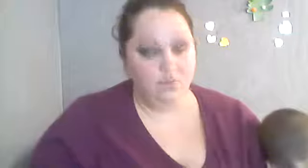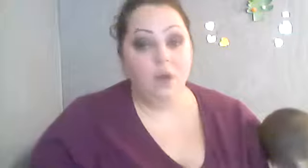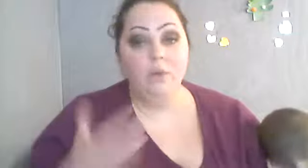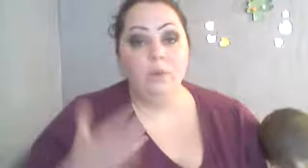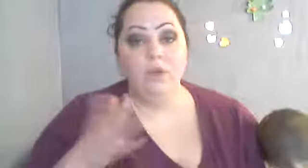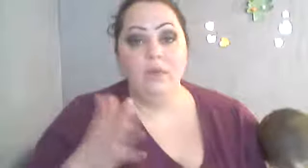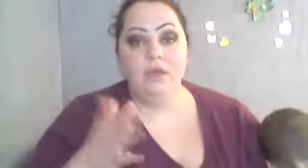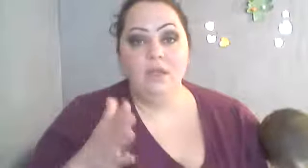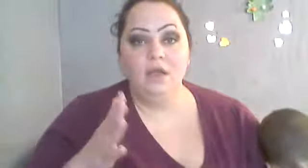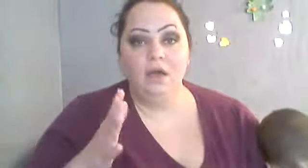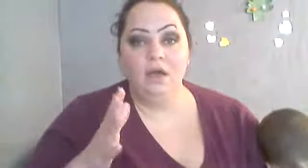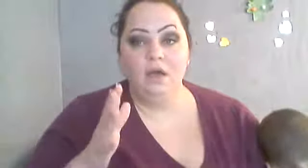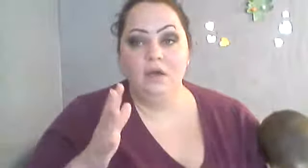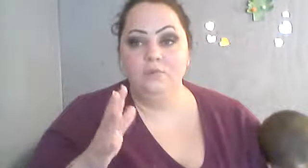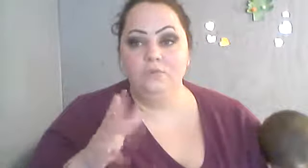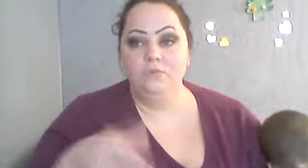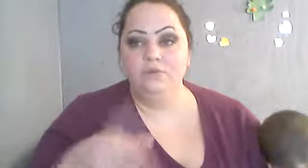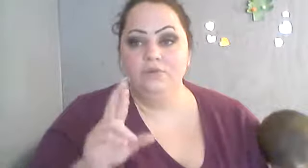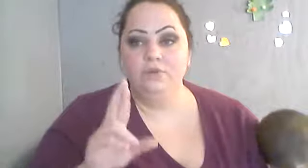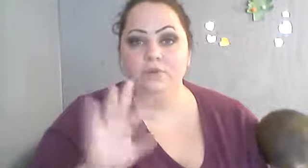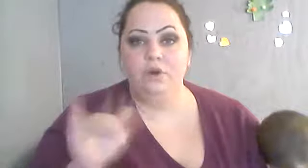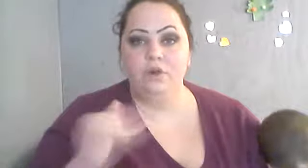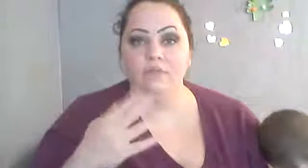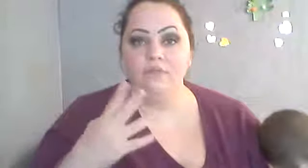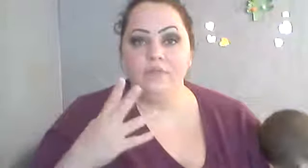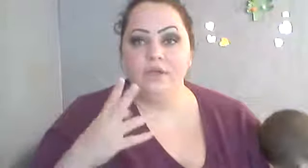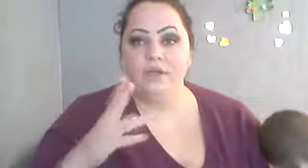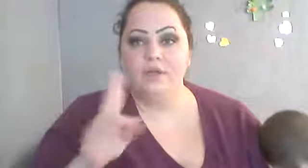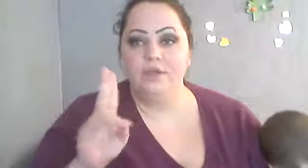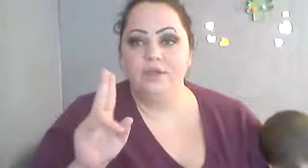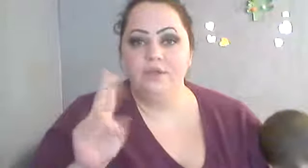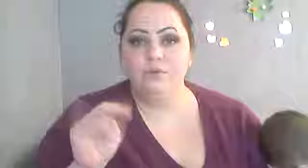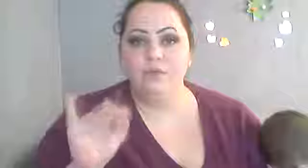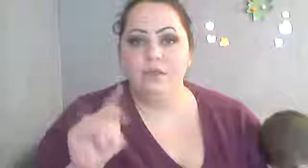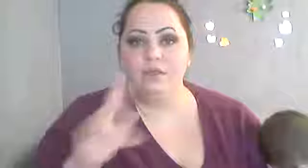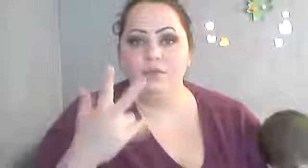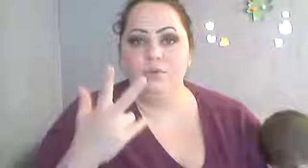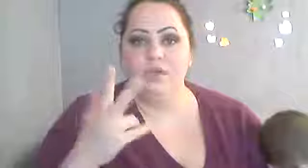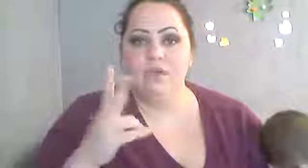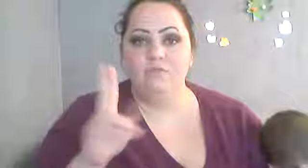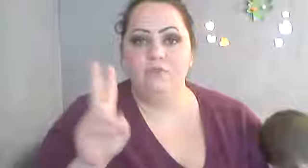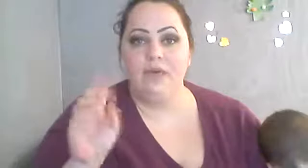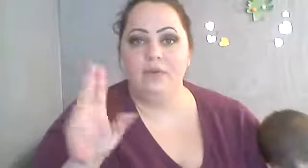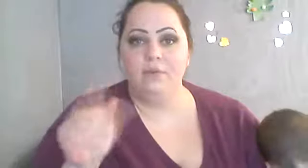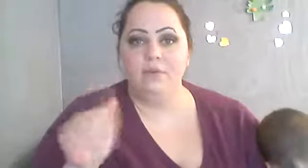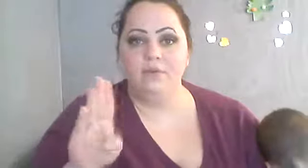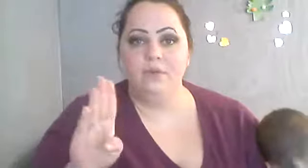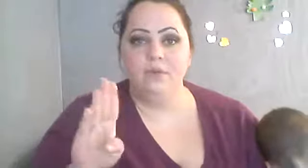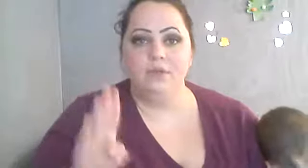Oh, we already reviewed all of the Unit 3 vocab, huh?